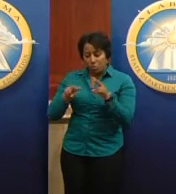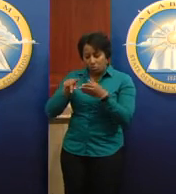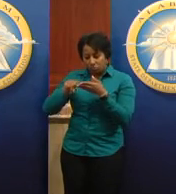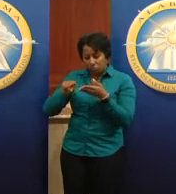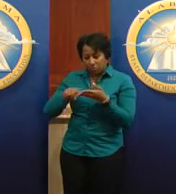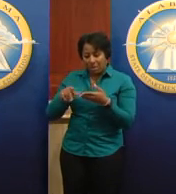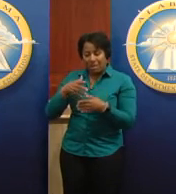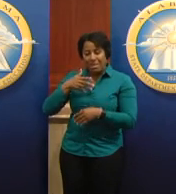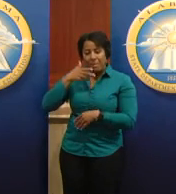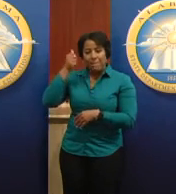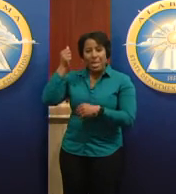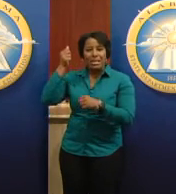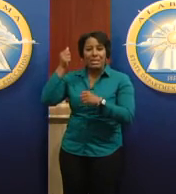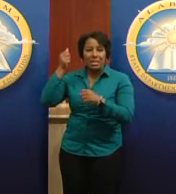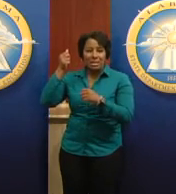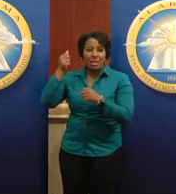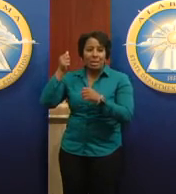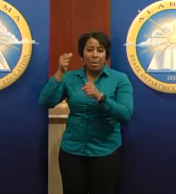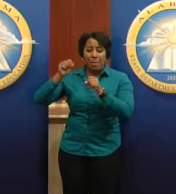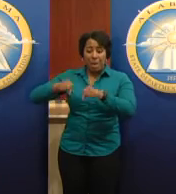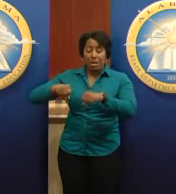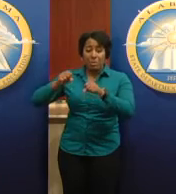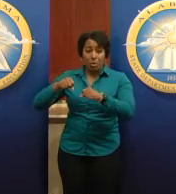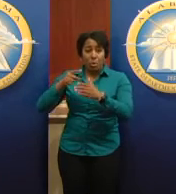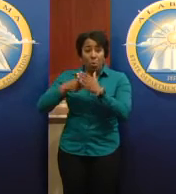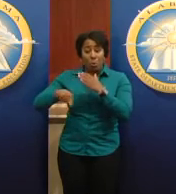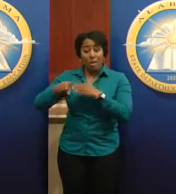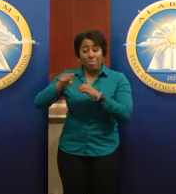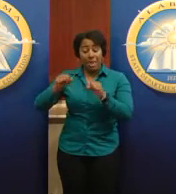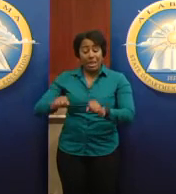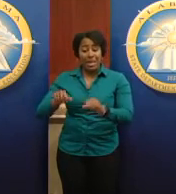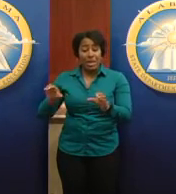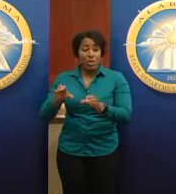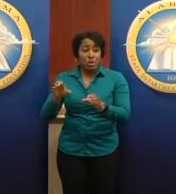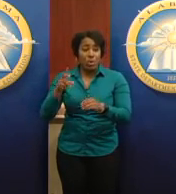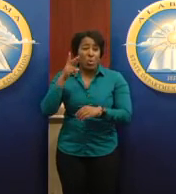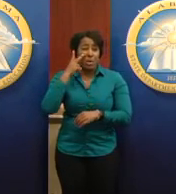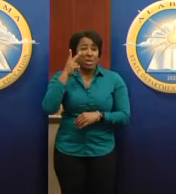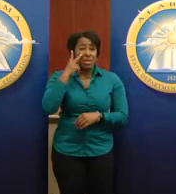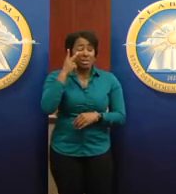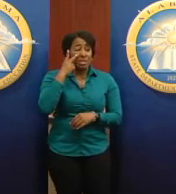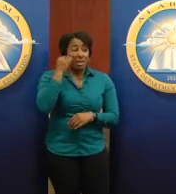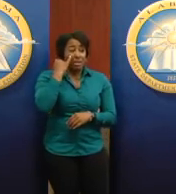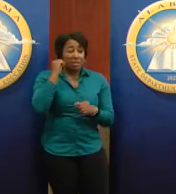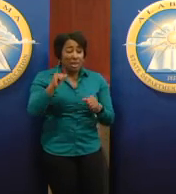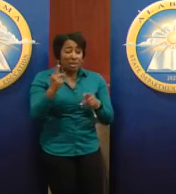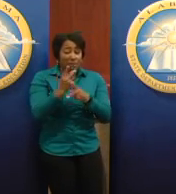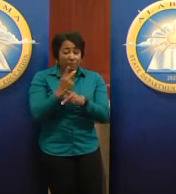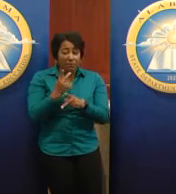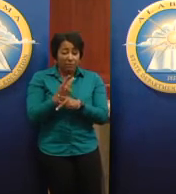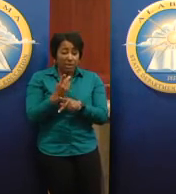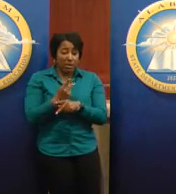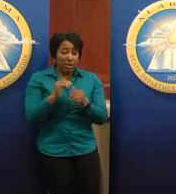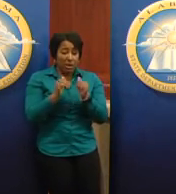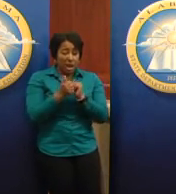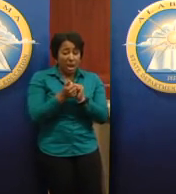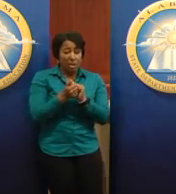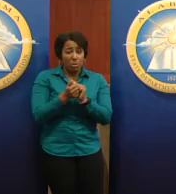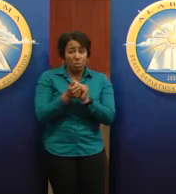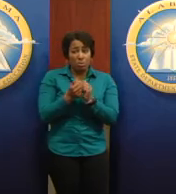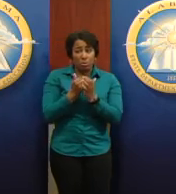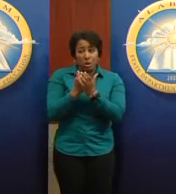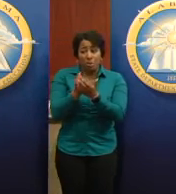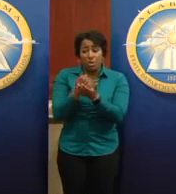possible and what you can do and see if you can find the best compromise in the middle to keep students as safe